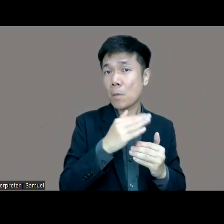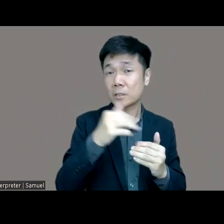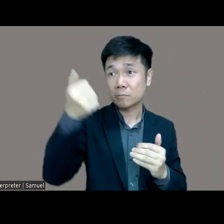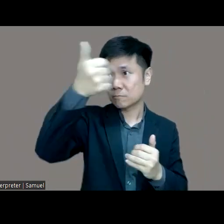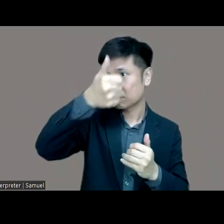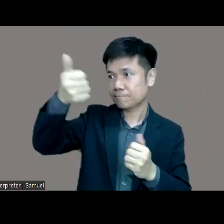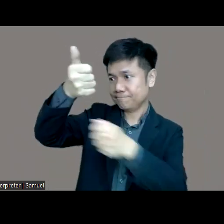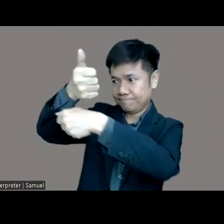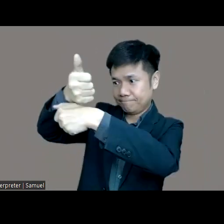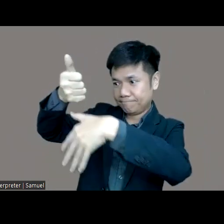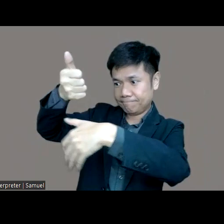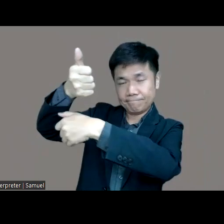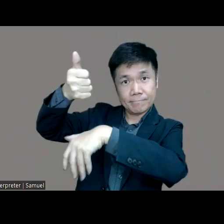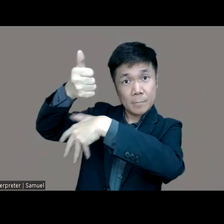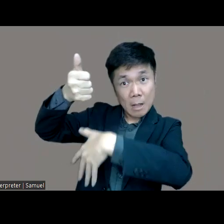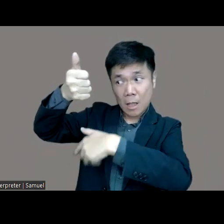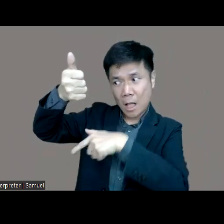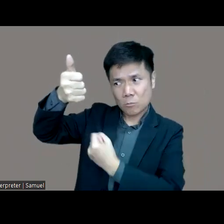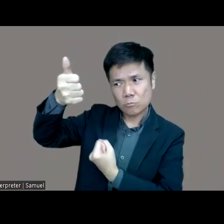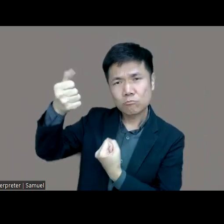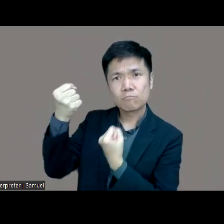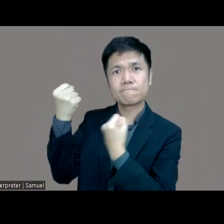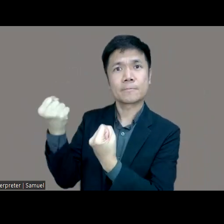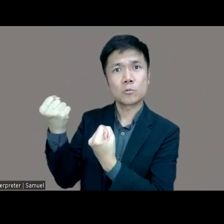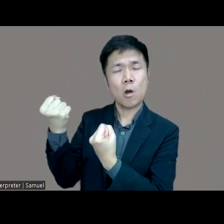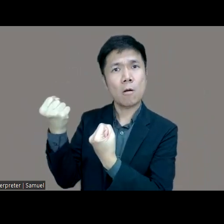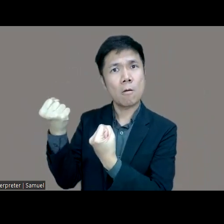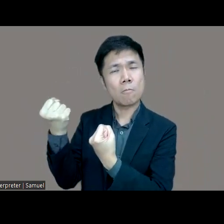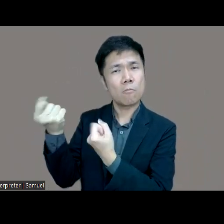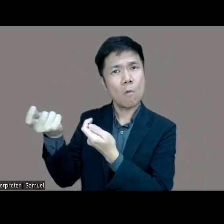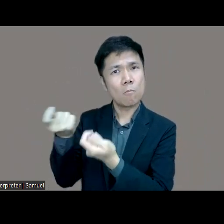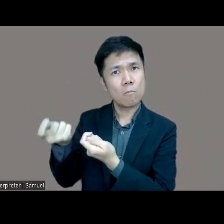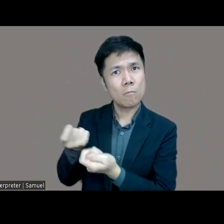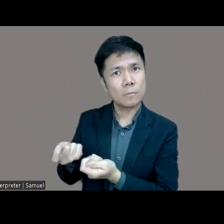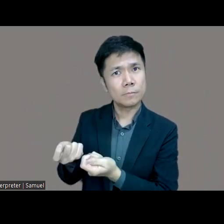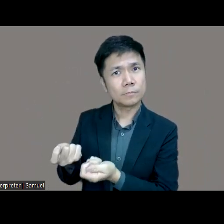capacity, organizational capacity of OPDs?